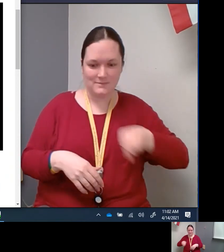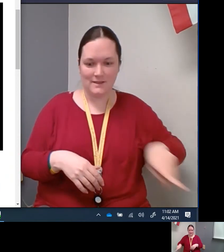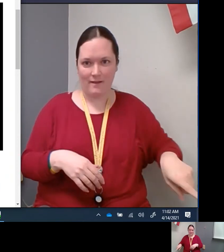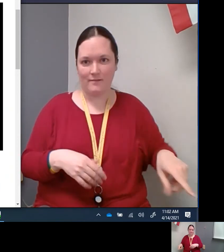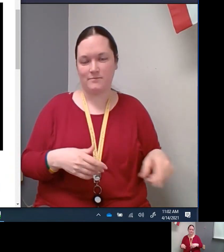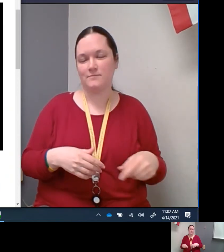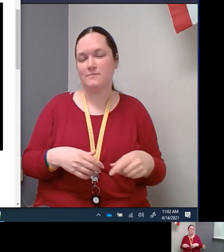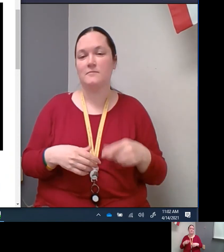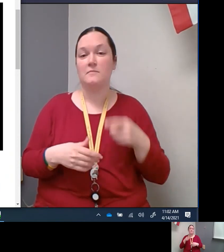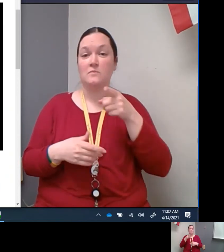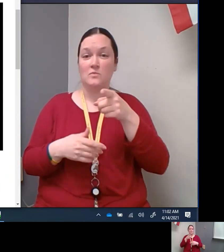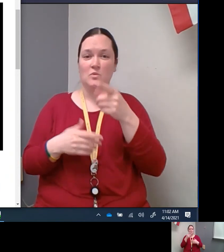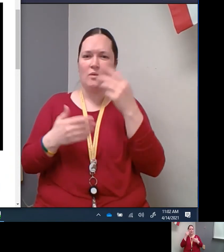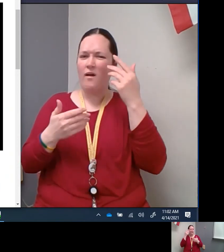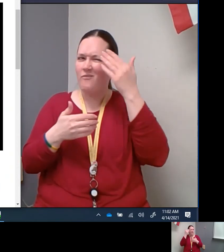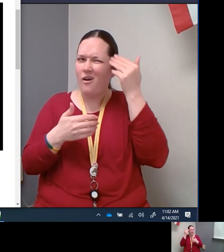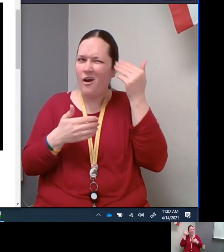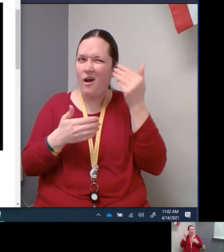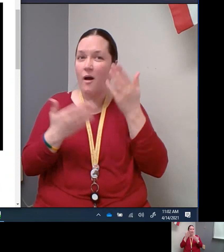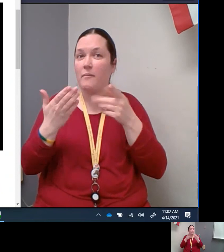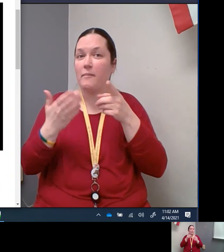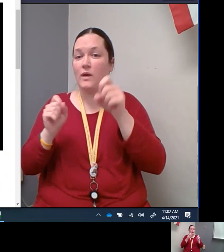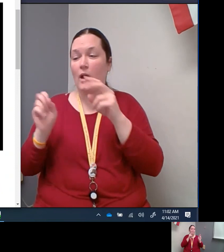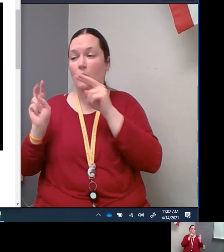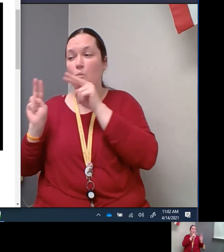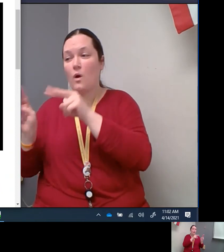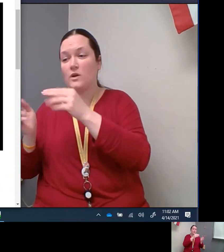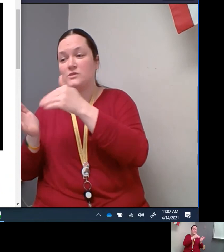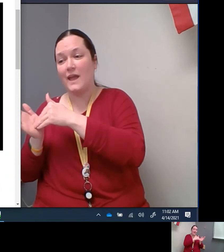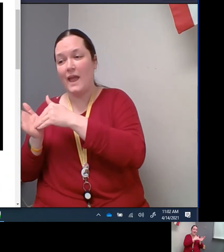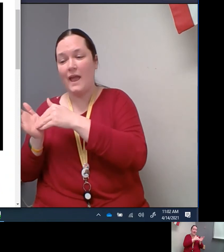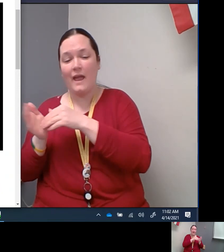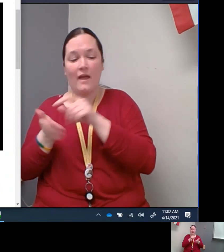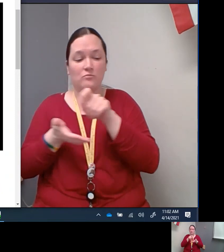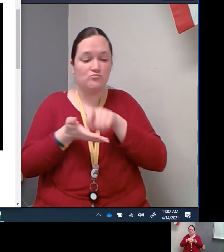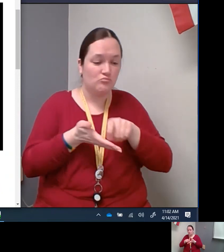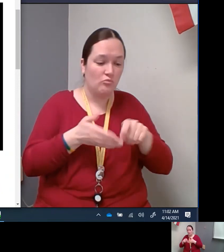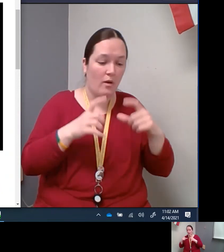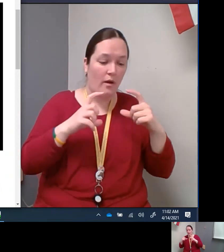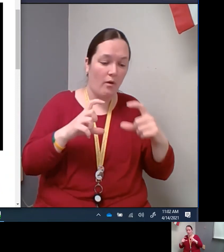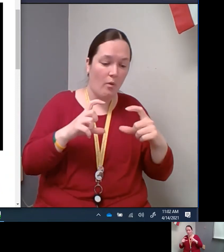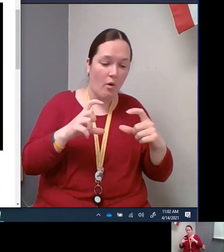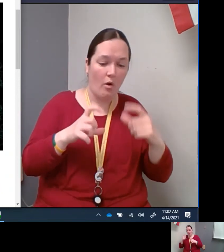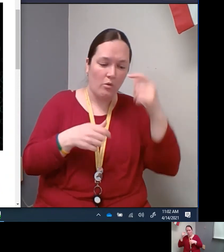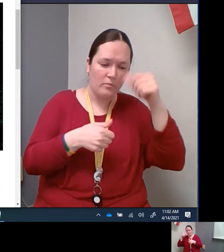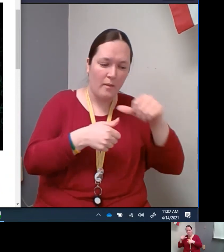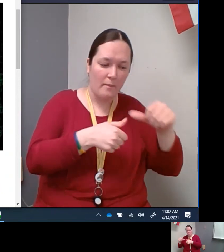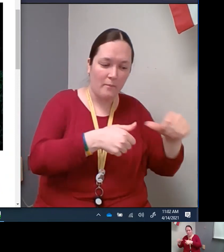remember them, you may want to watch the video again, maybe make some flashcards, but that's the brain, and I hope that was helpful.